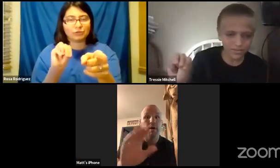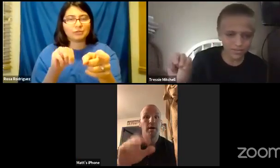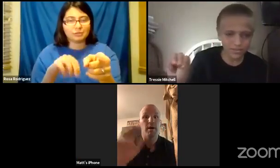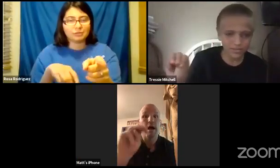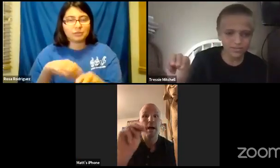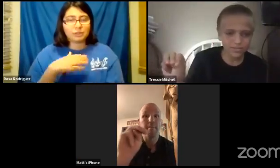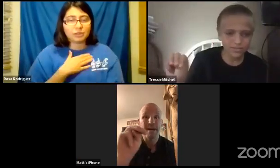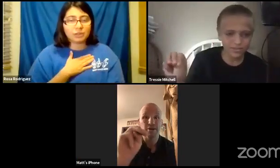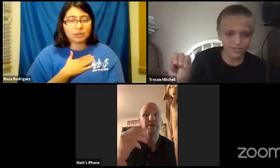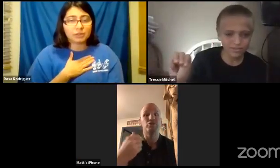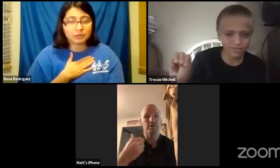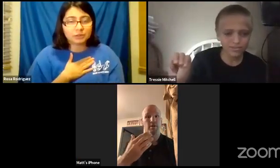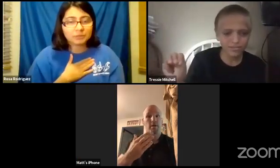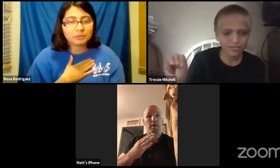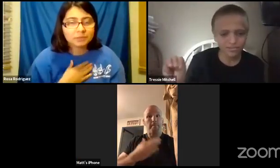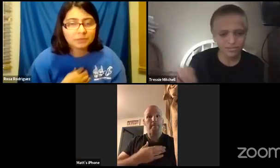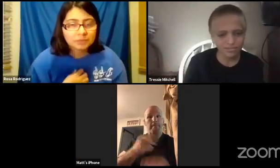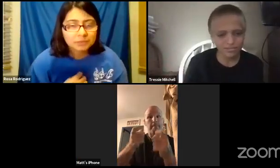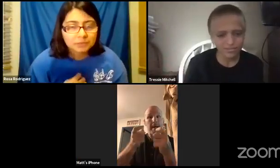That's your name sign, Marshall?